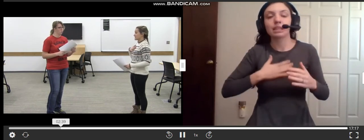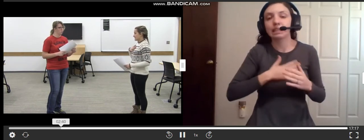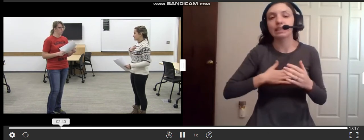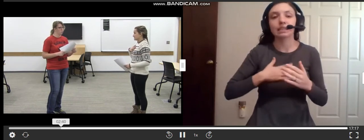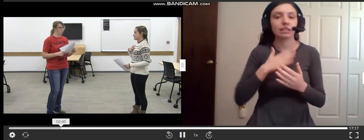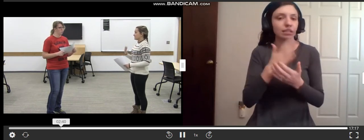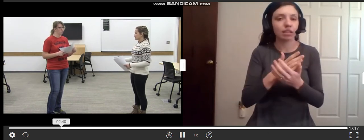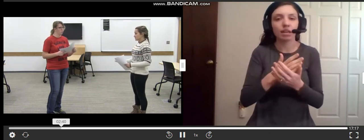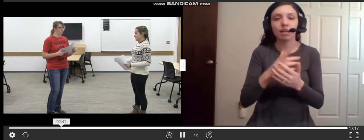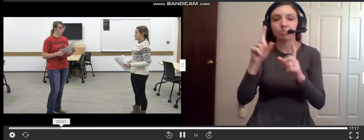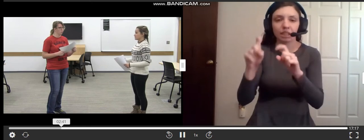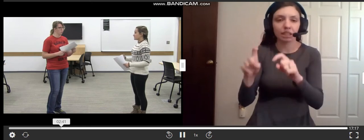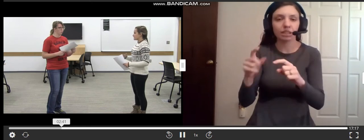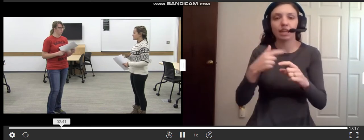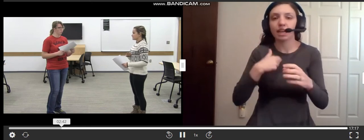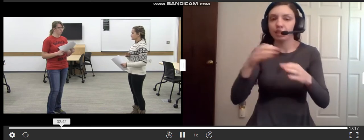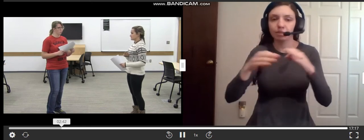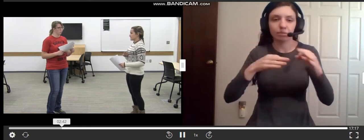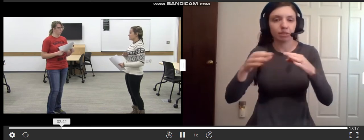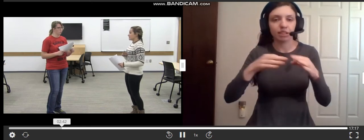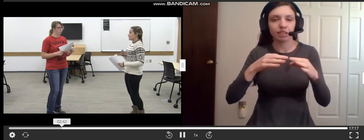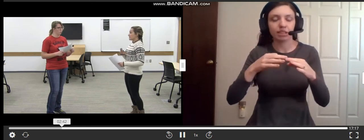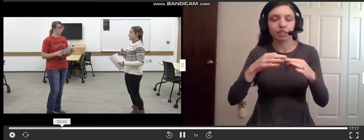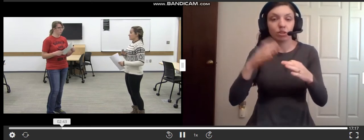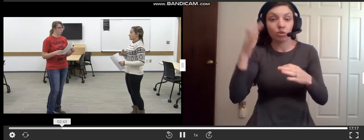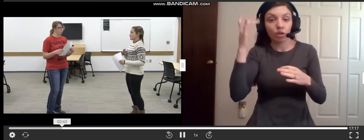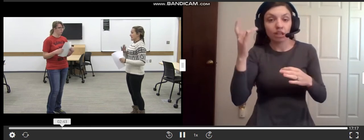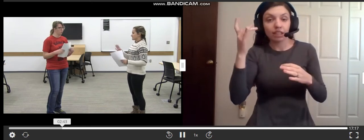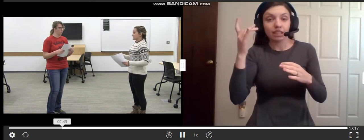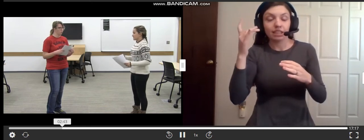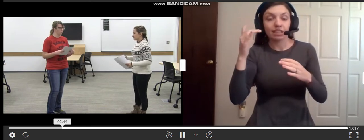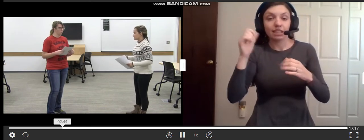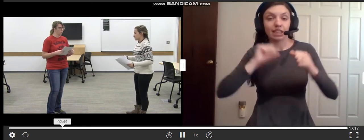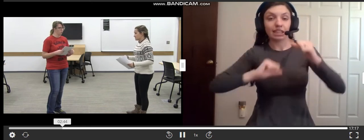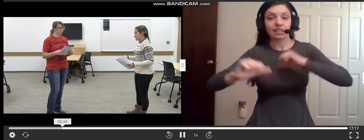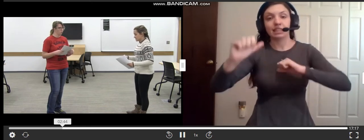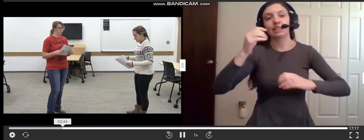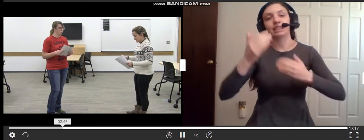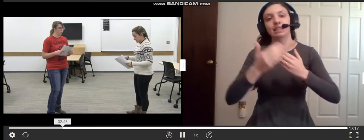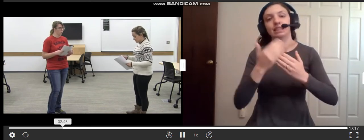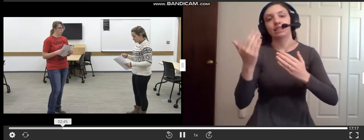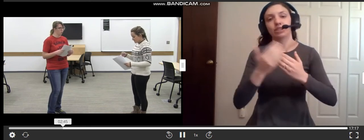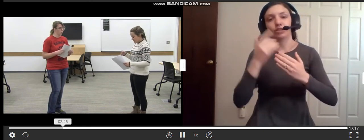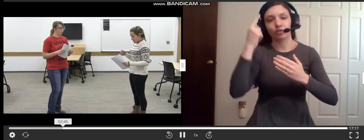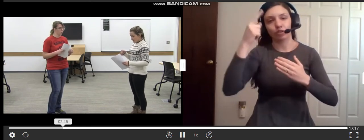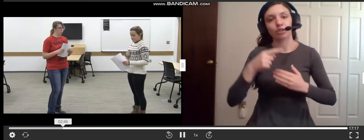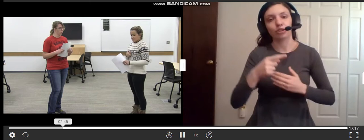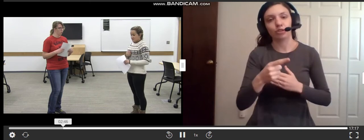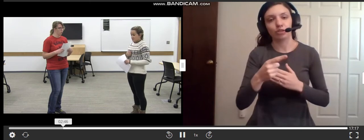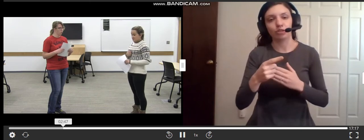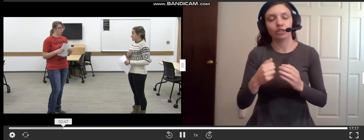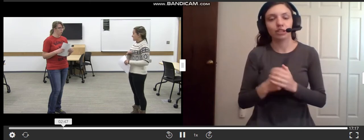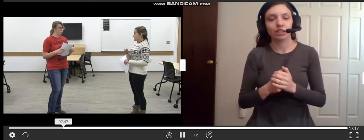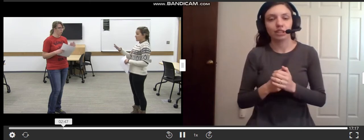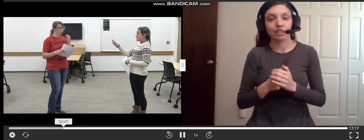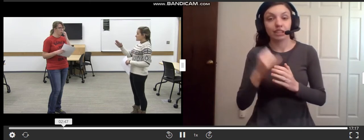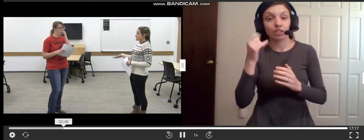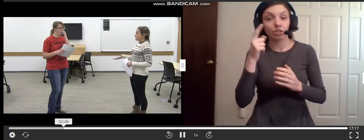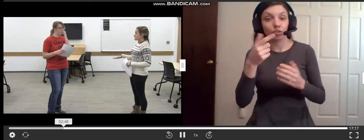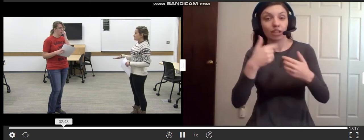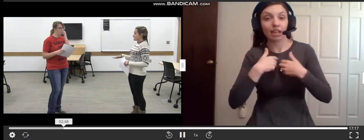stop me and ask me and I'll explain it to you, because it will just make your acting job so much easier. So do you have